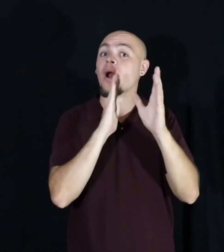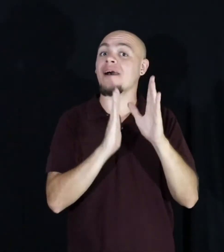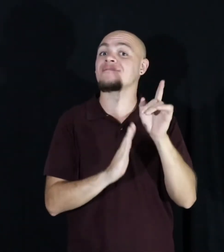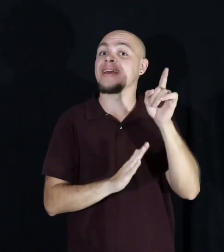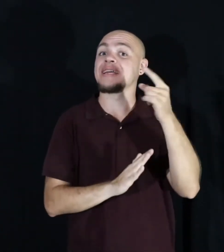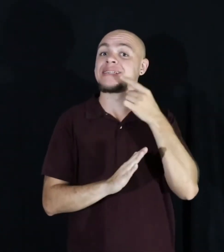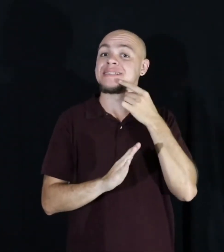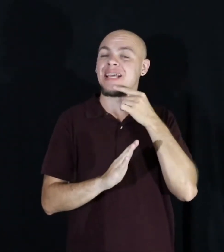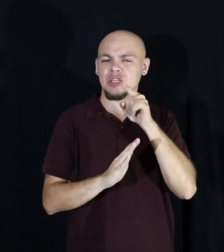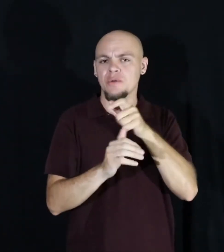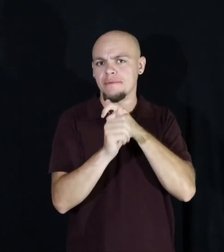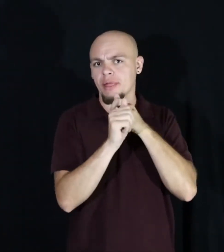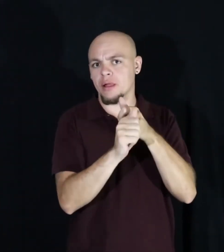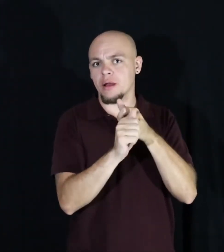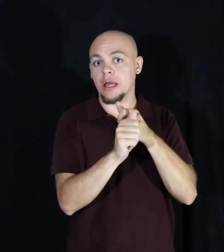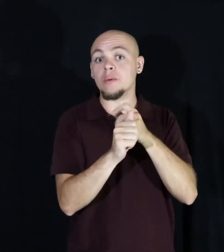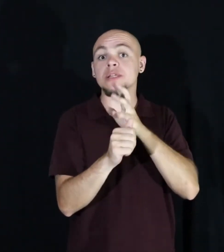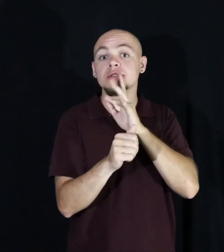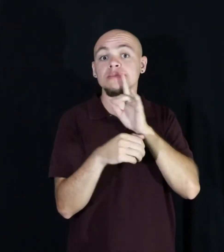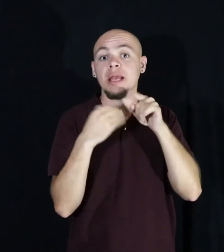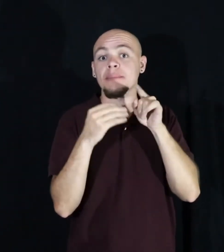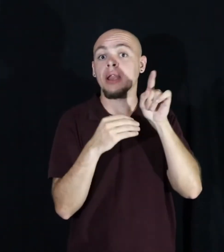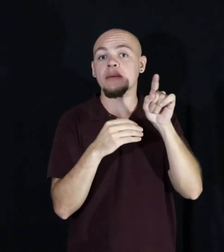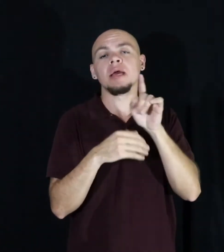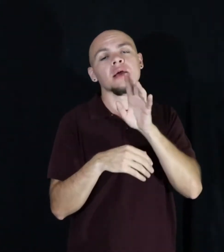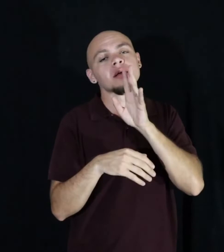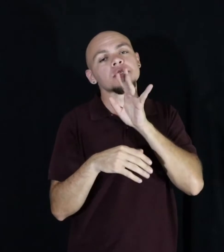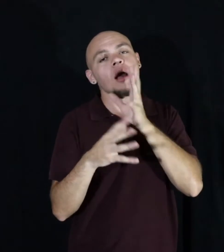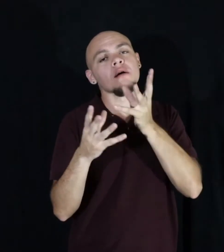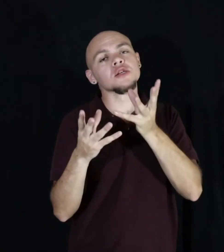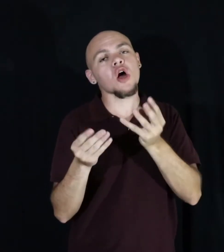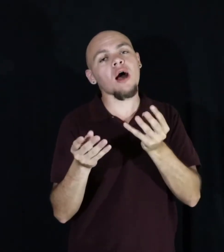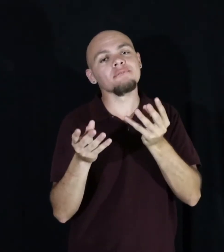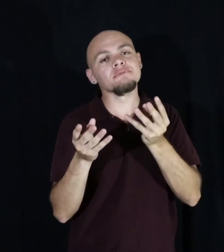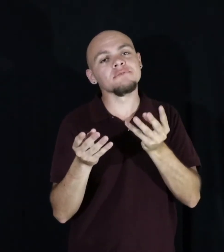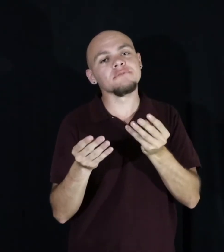when you speak of the prophet, you speak very softly like this.